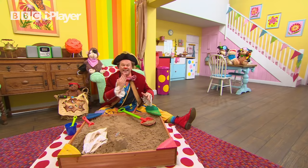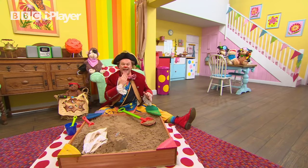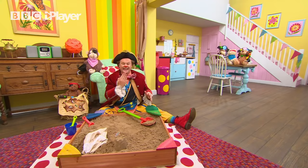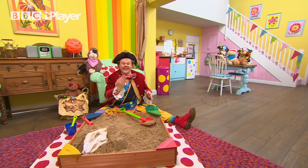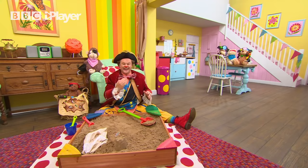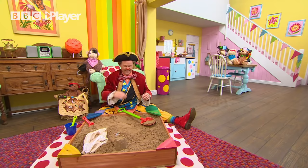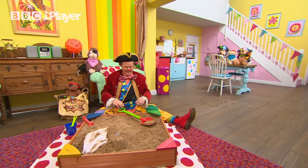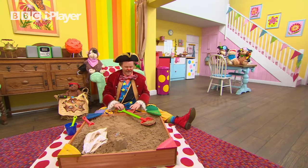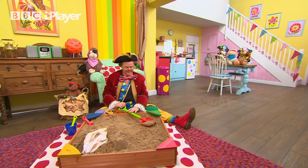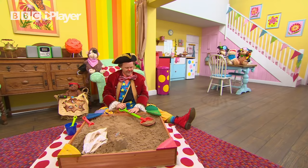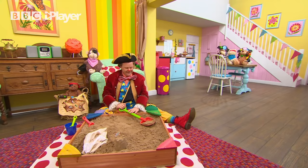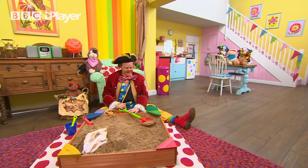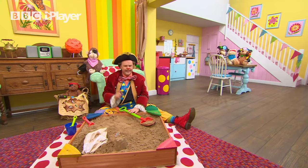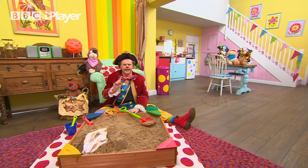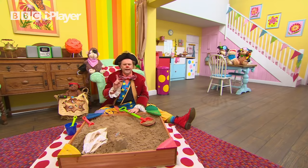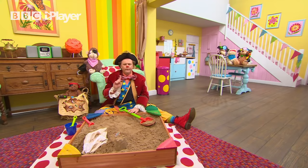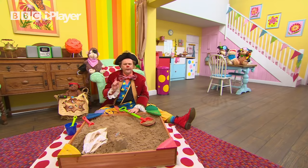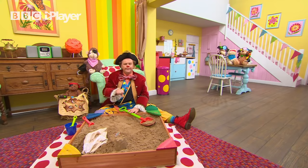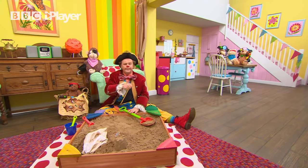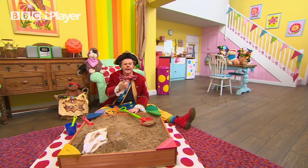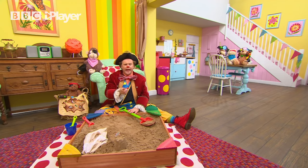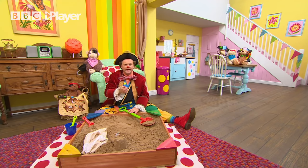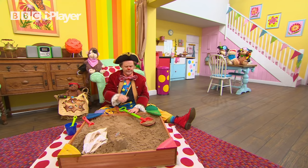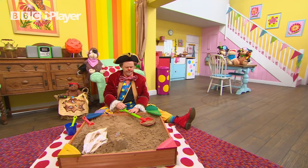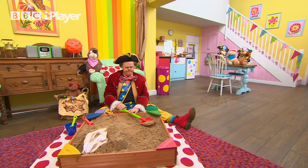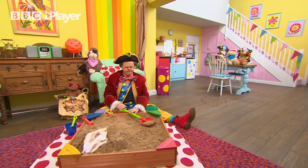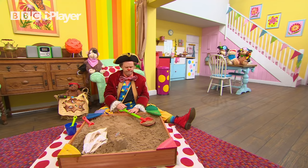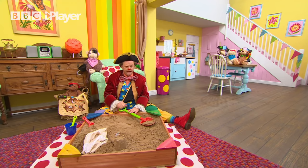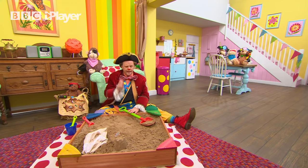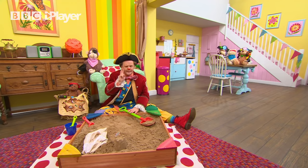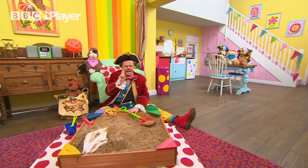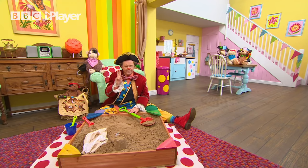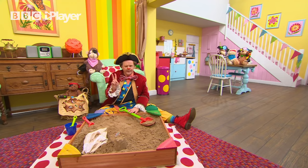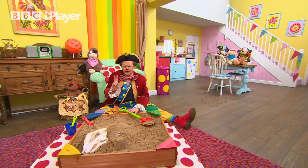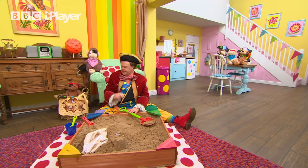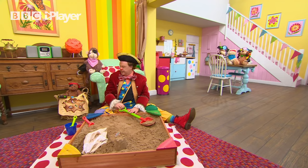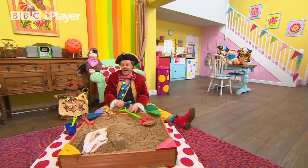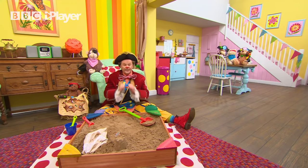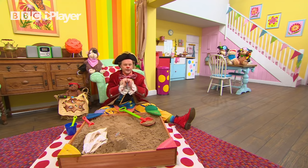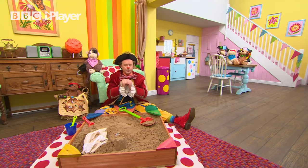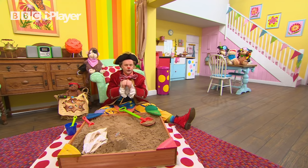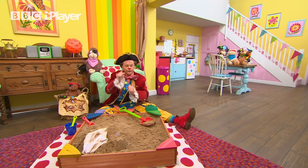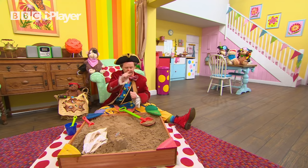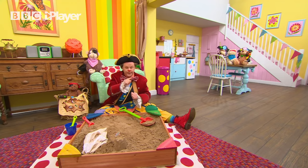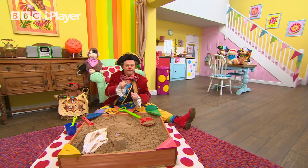thank you right what's next hmm let's have a look at the treasure